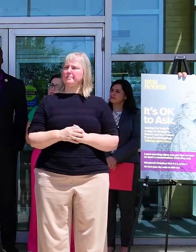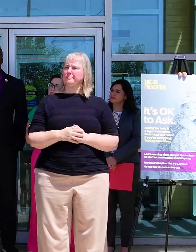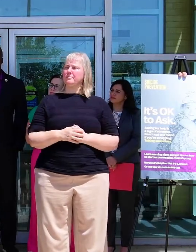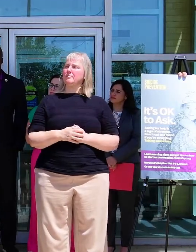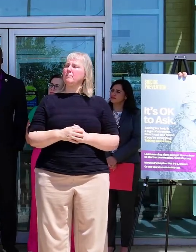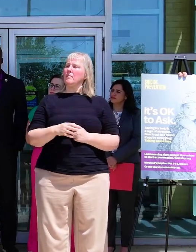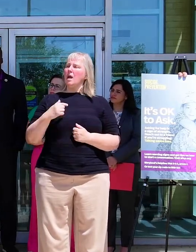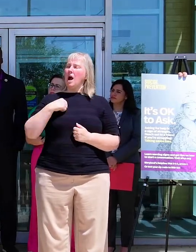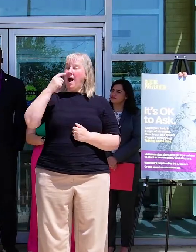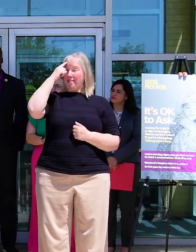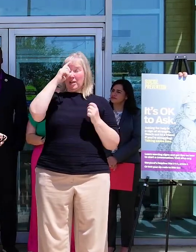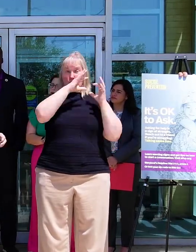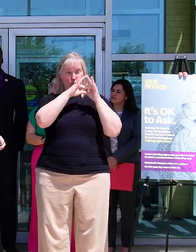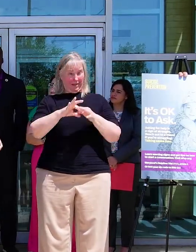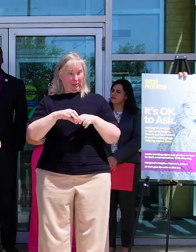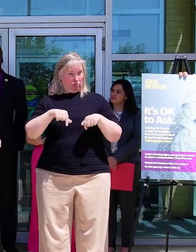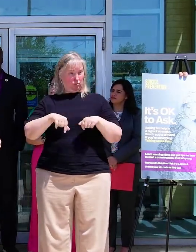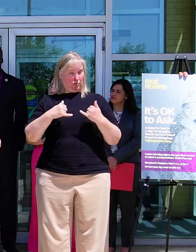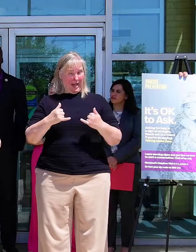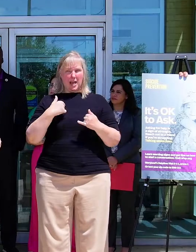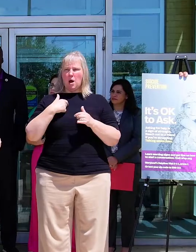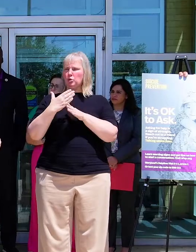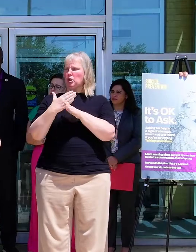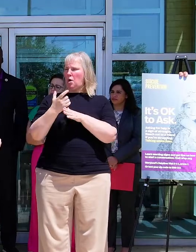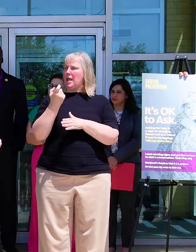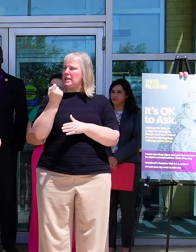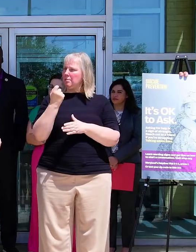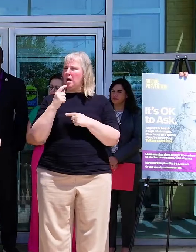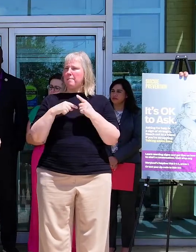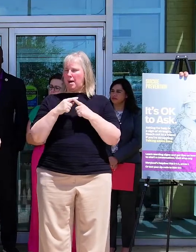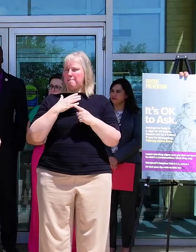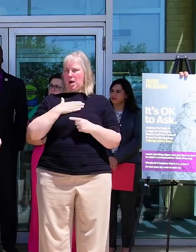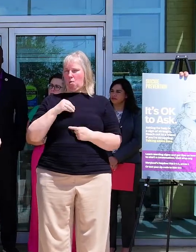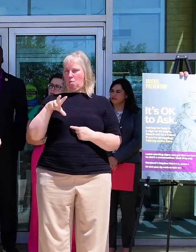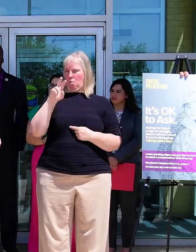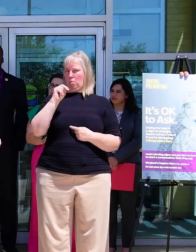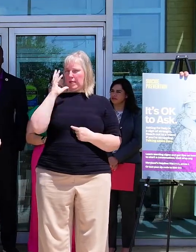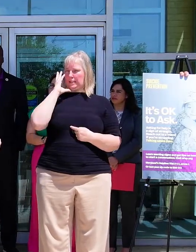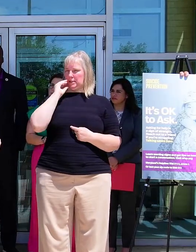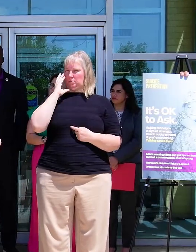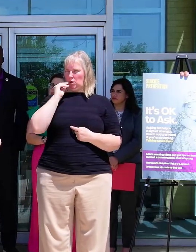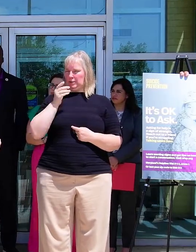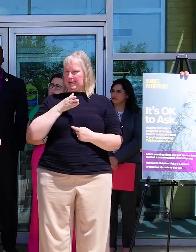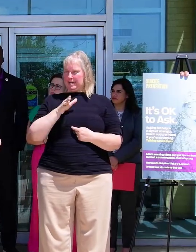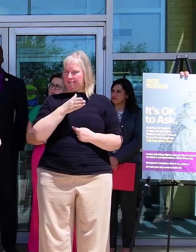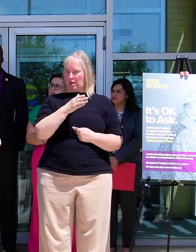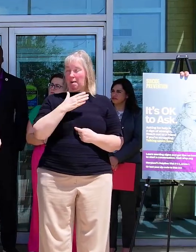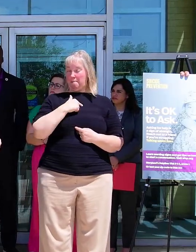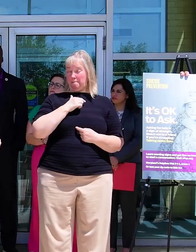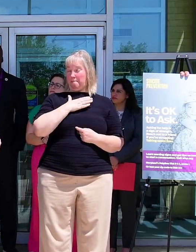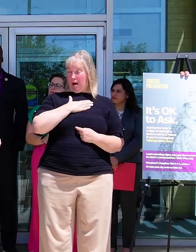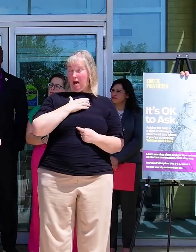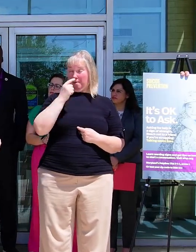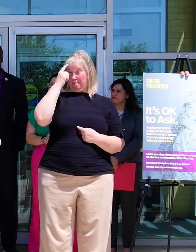I think relevant to today, I'll share a little bit about my own experience navigating my mental